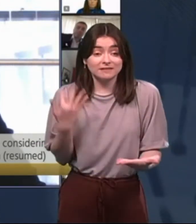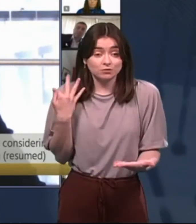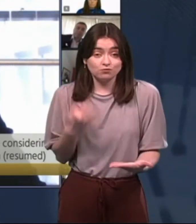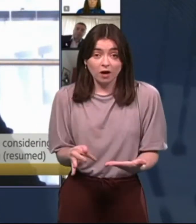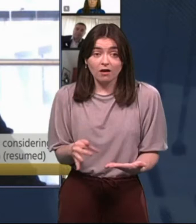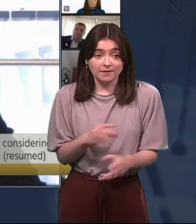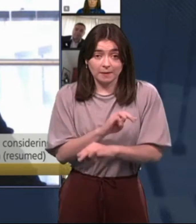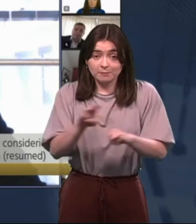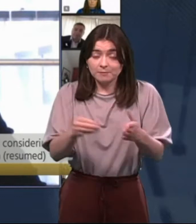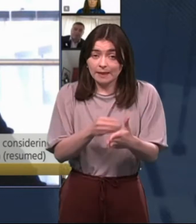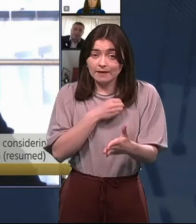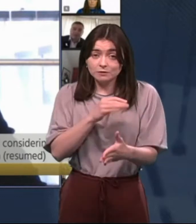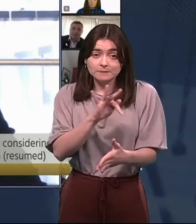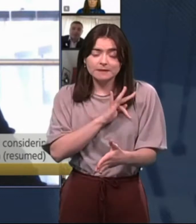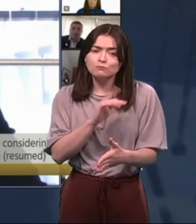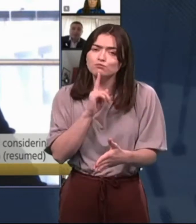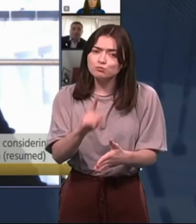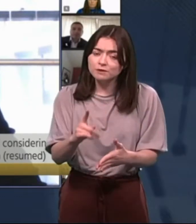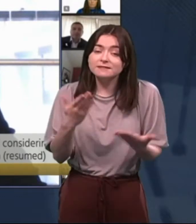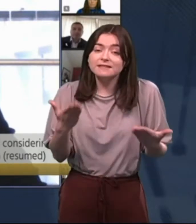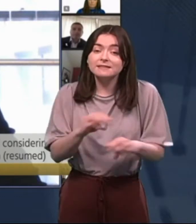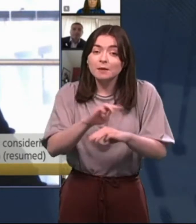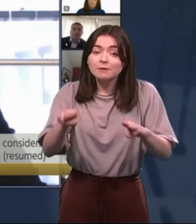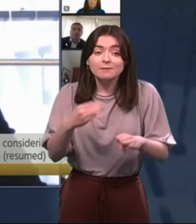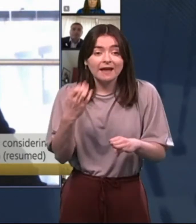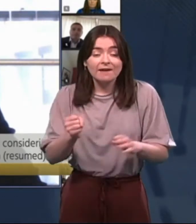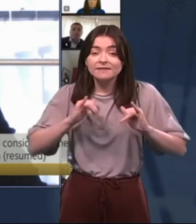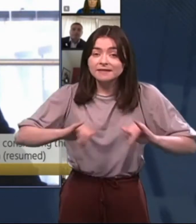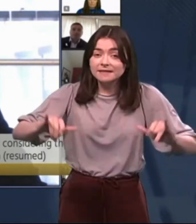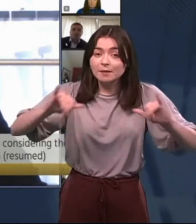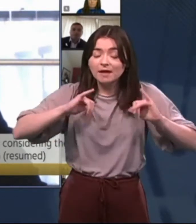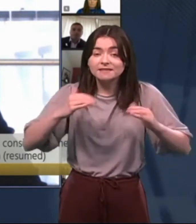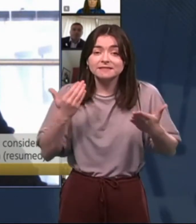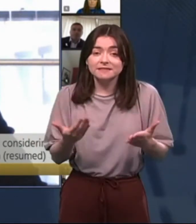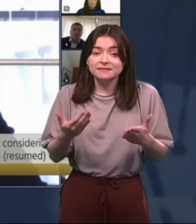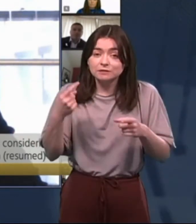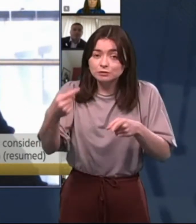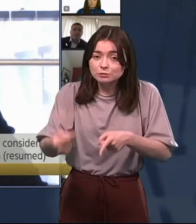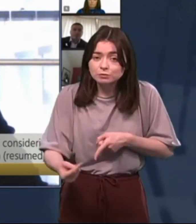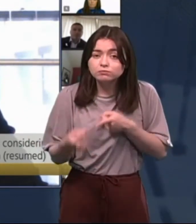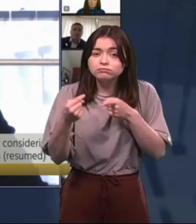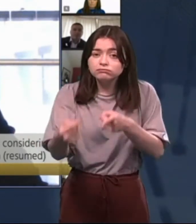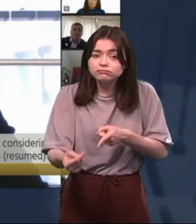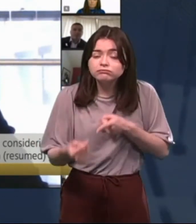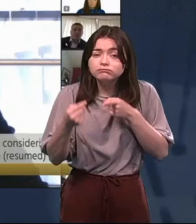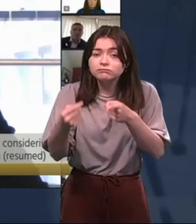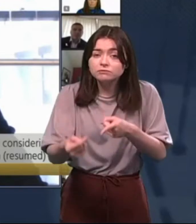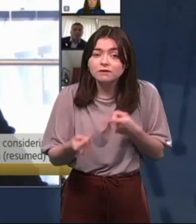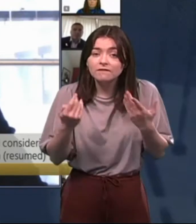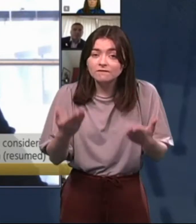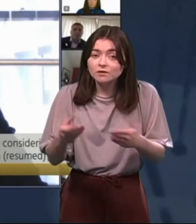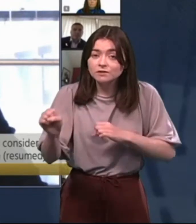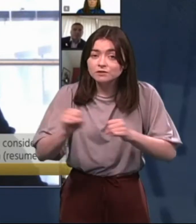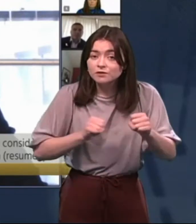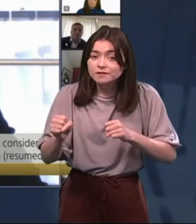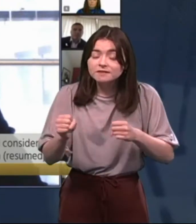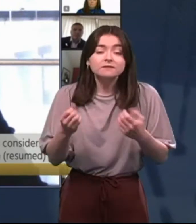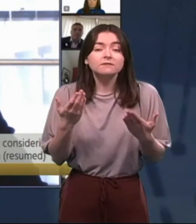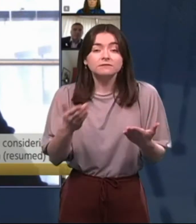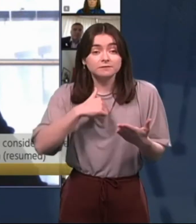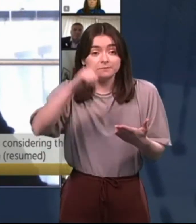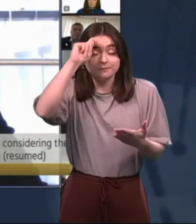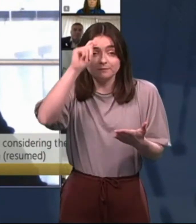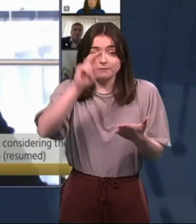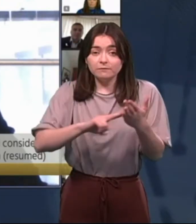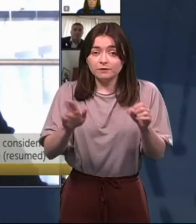people have to do that, it sort of implies that people have the capacity and means to struggle for services. I think it would be really useful for us, the